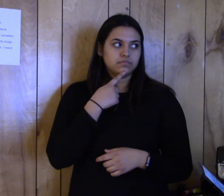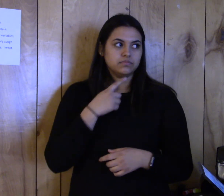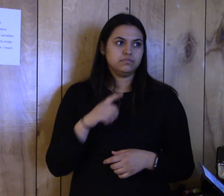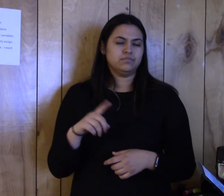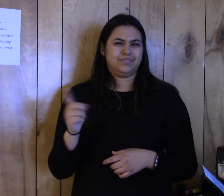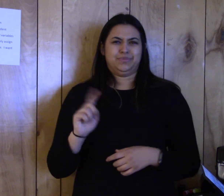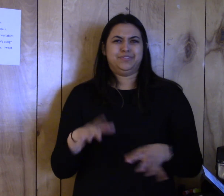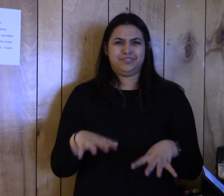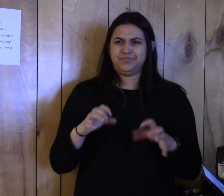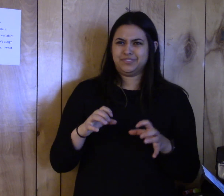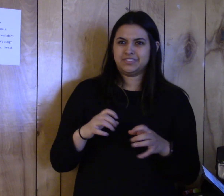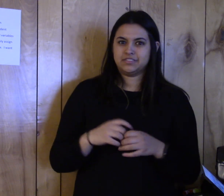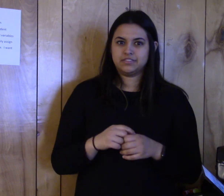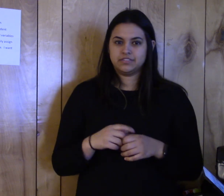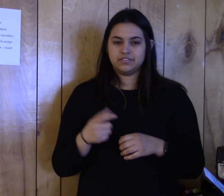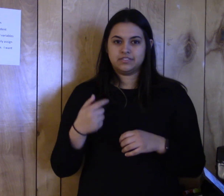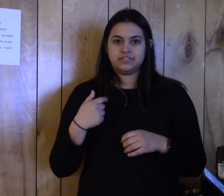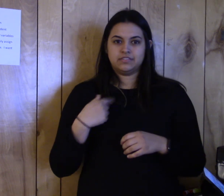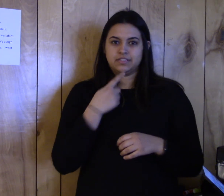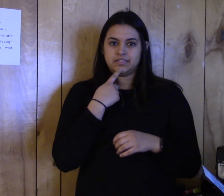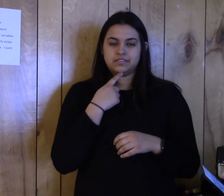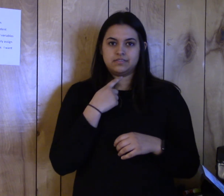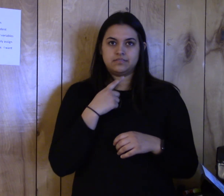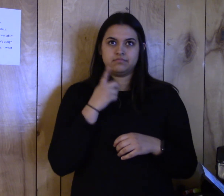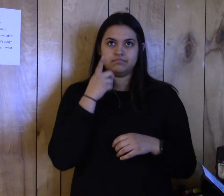I said, on top of the refrigerator. I don't think that